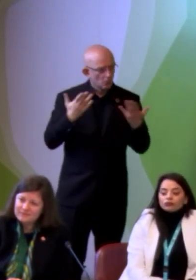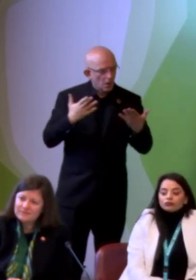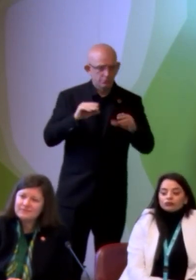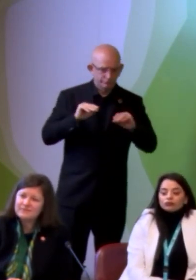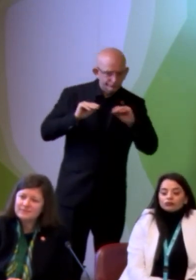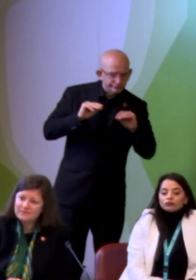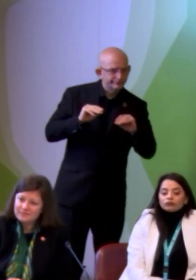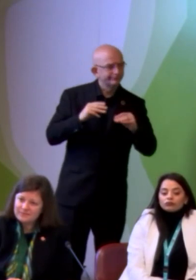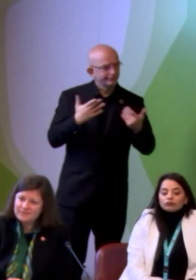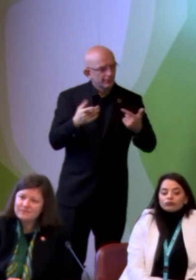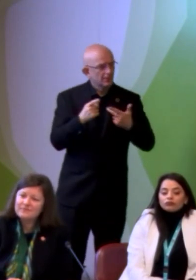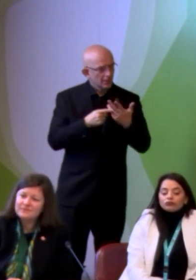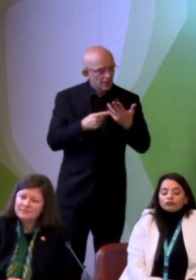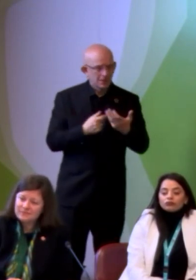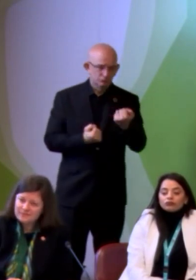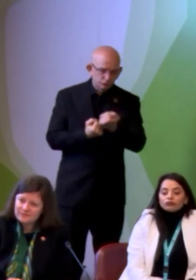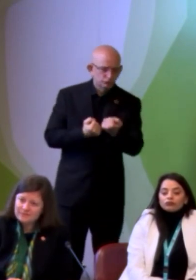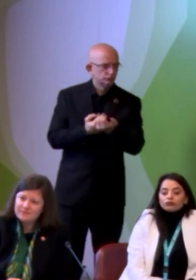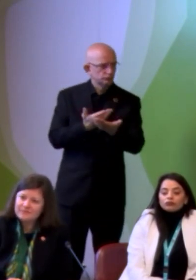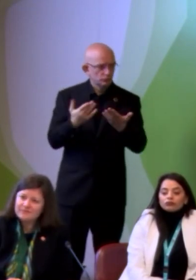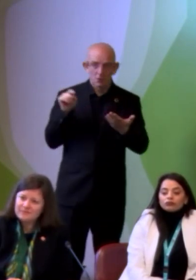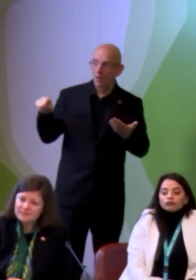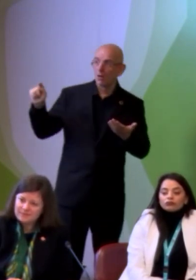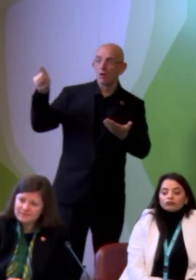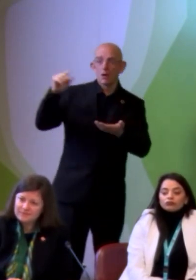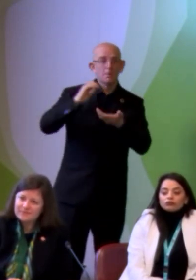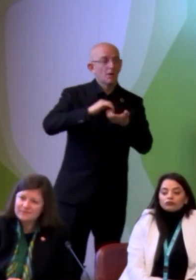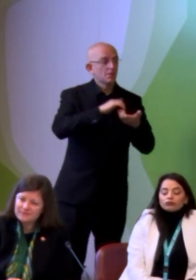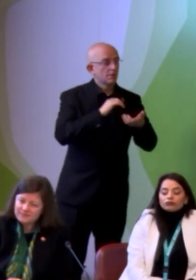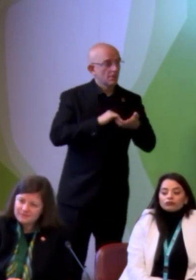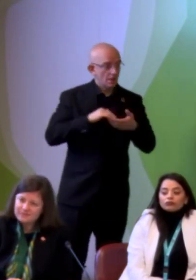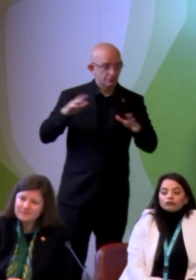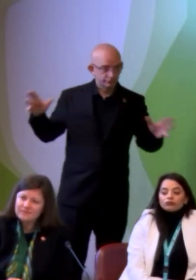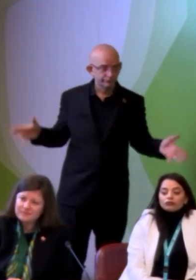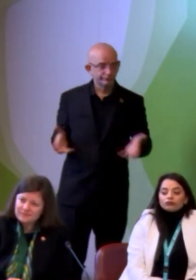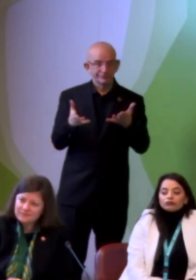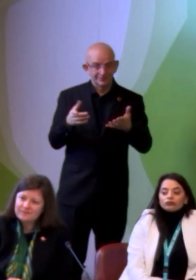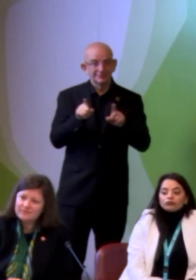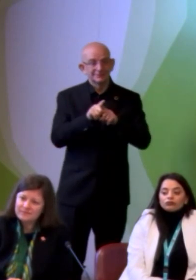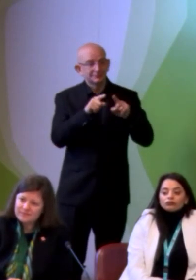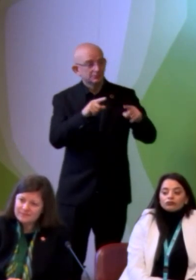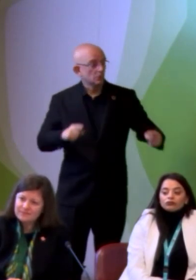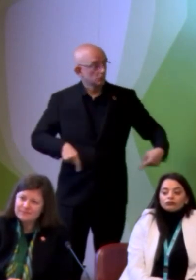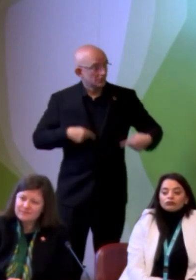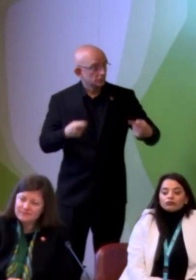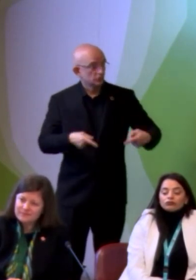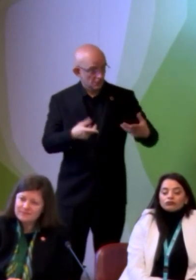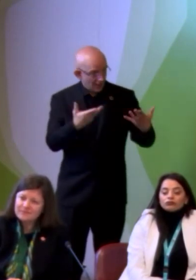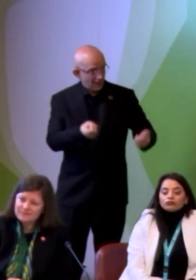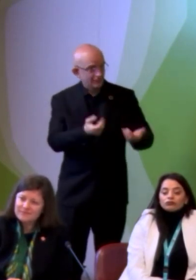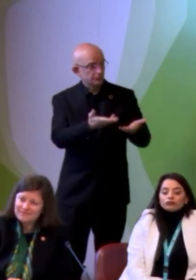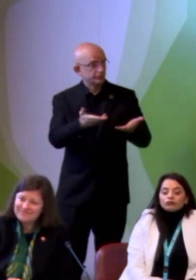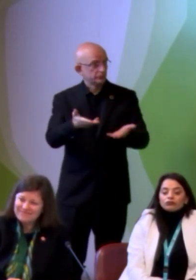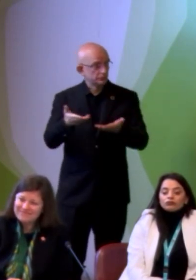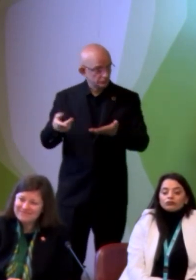from other partners, we have the wheelchairs now that we are able to distribute to the learners, and the children